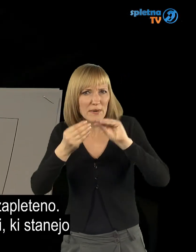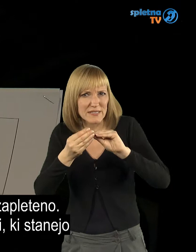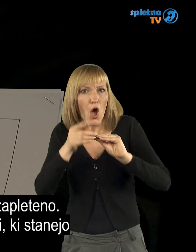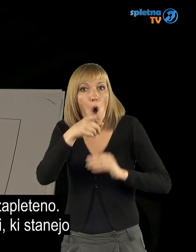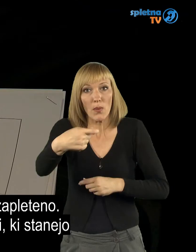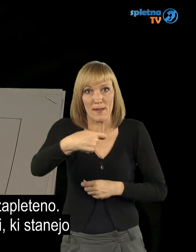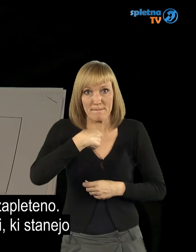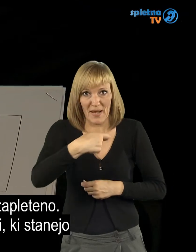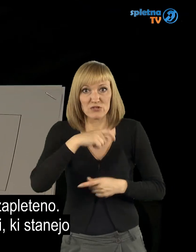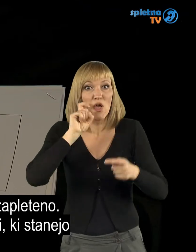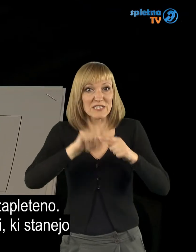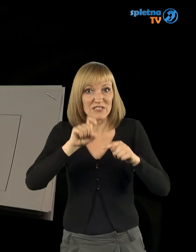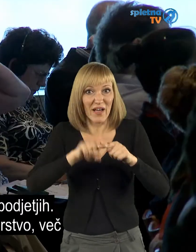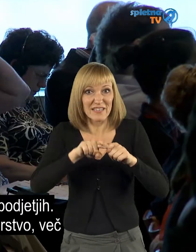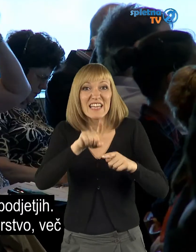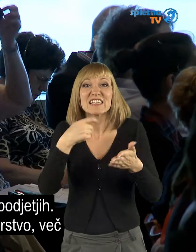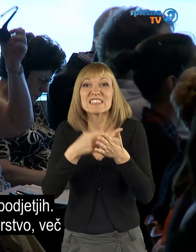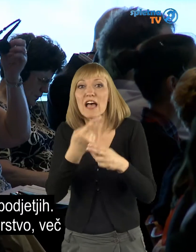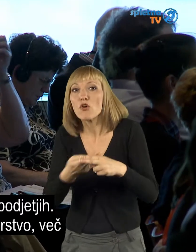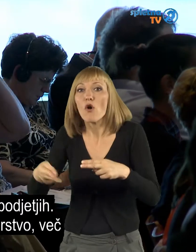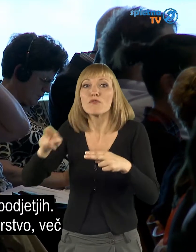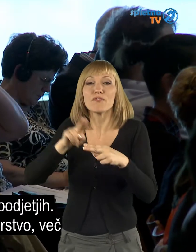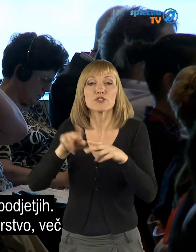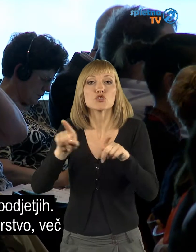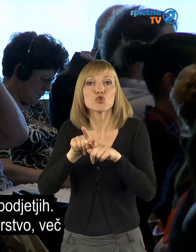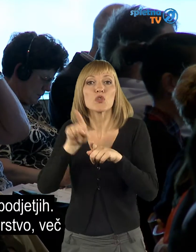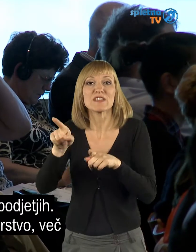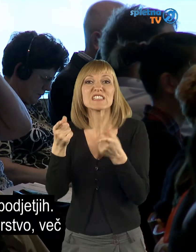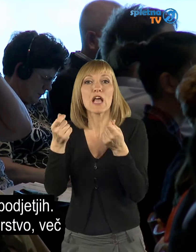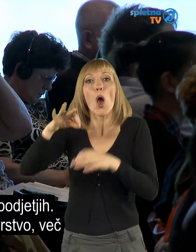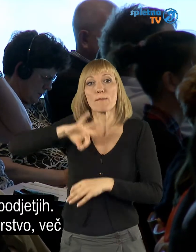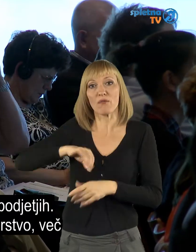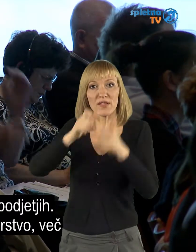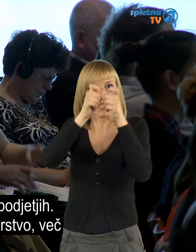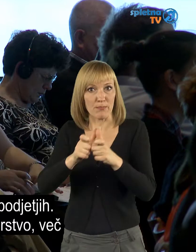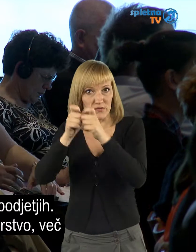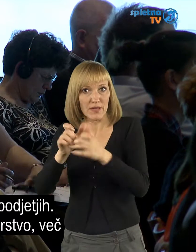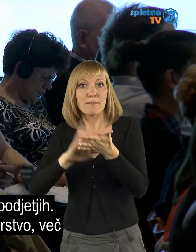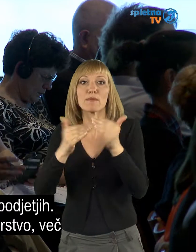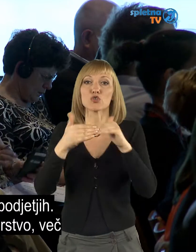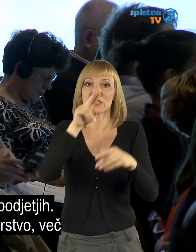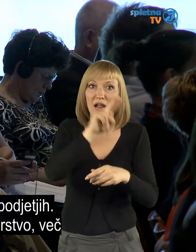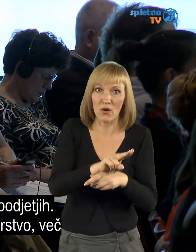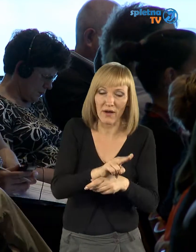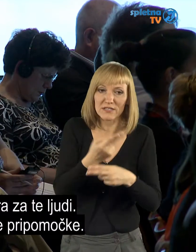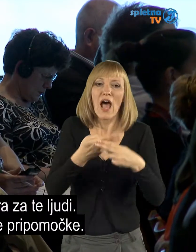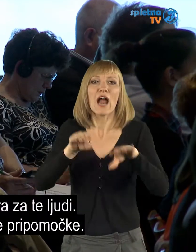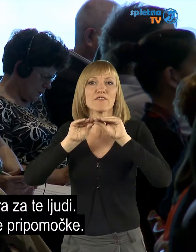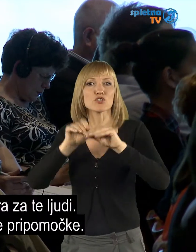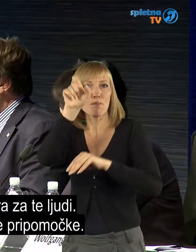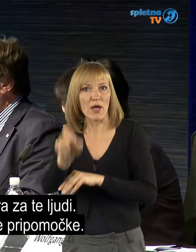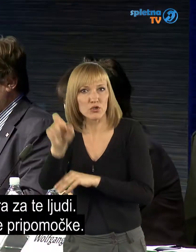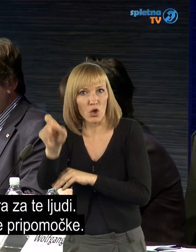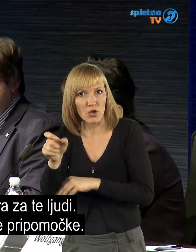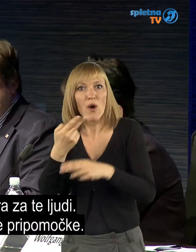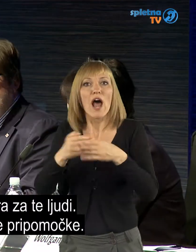pay for things which are extra compared to a profit company. For example, social work, or more trainers,